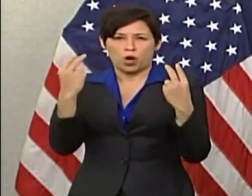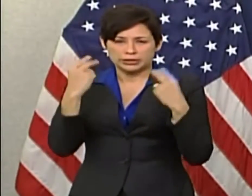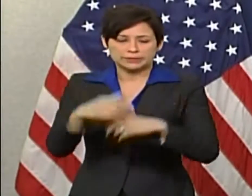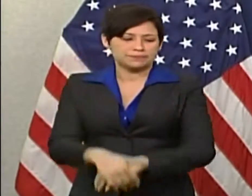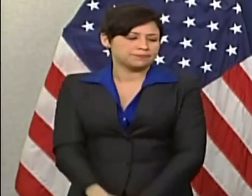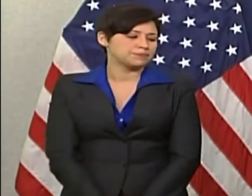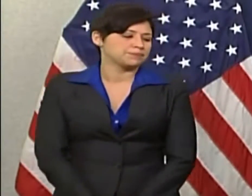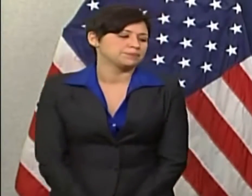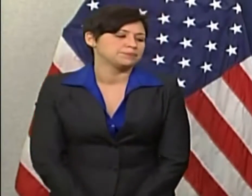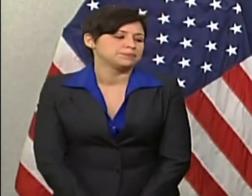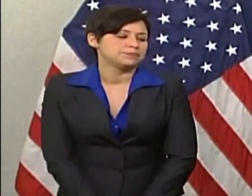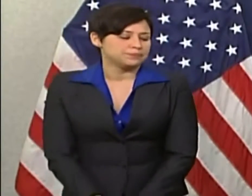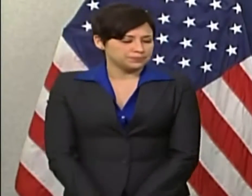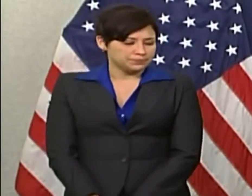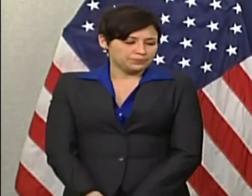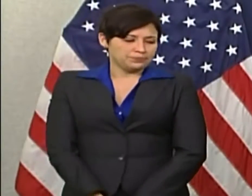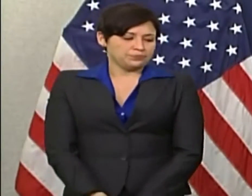solo llame